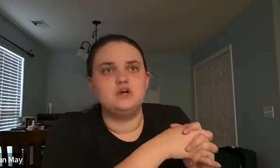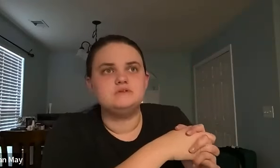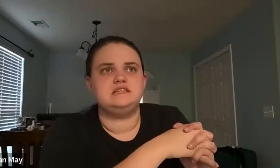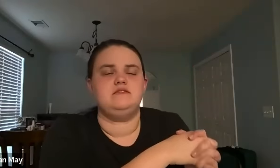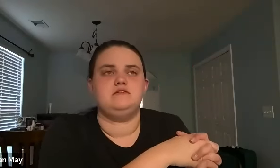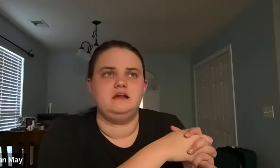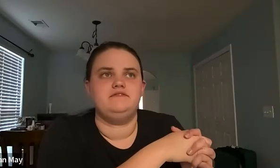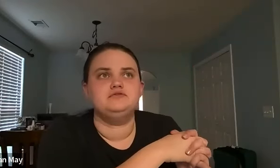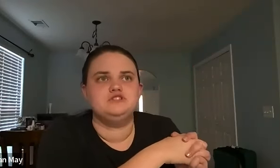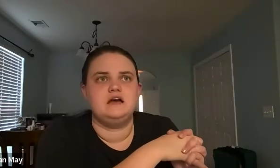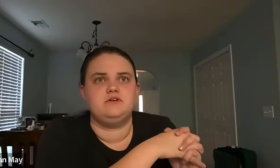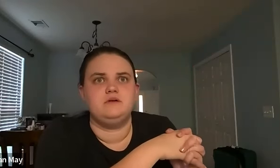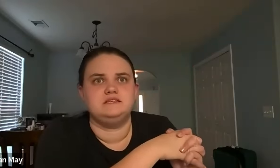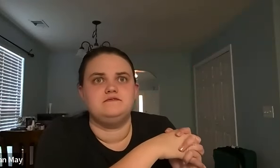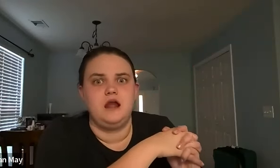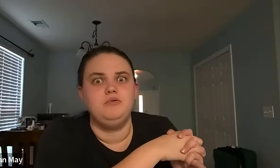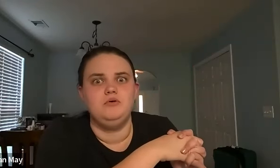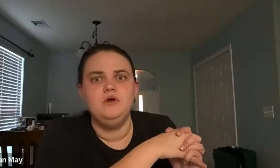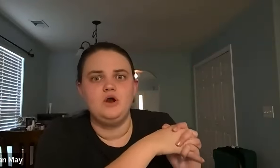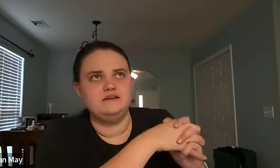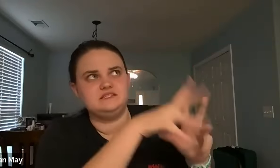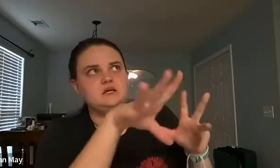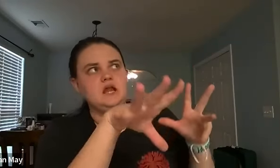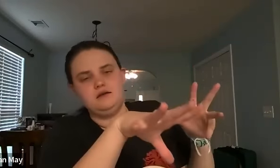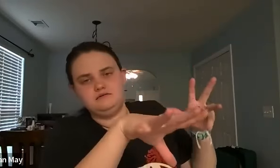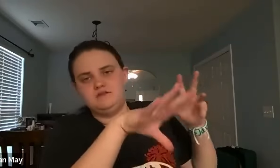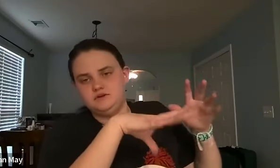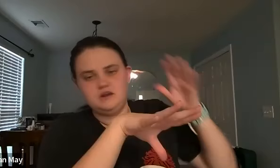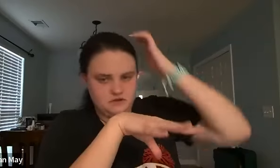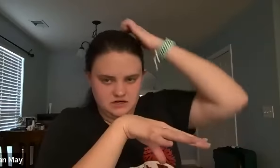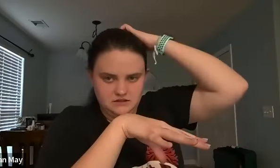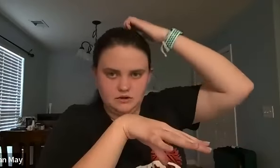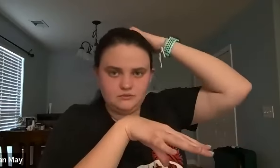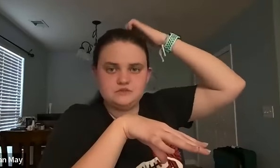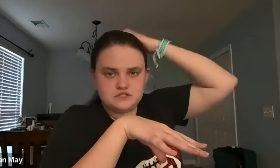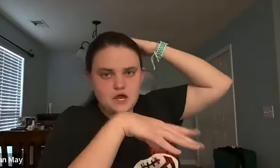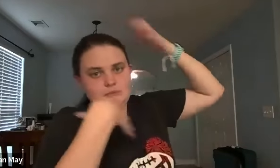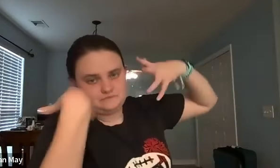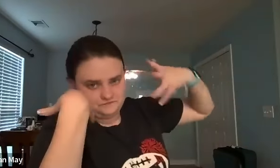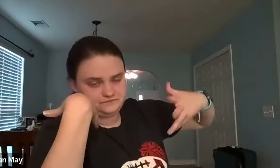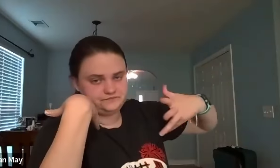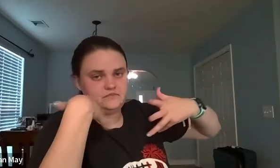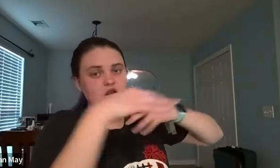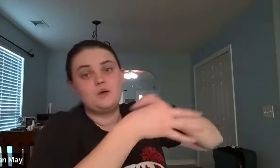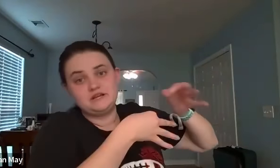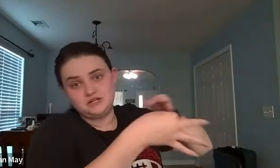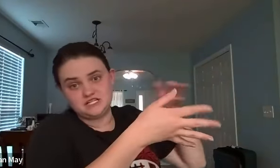don't find the correct sign for apple, or it's going to you're never going to get through. So there are ways you can describe